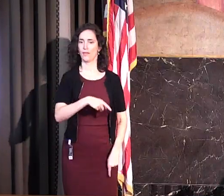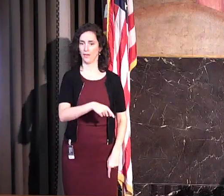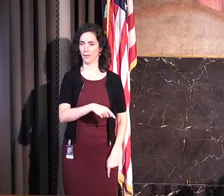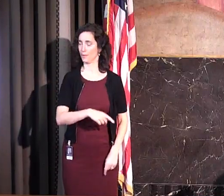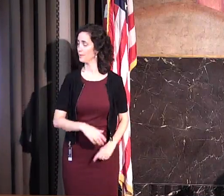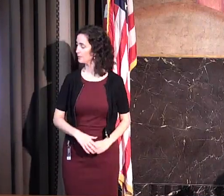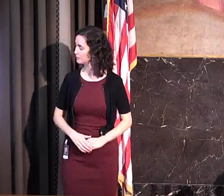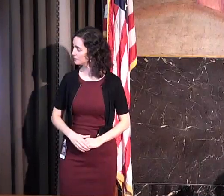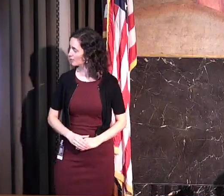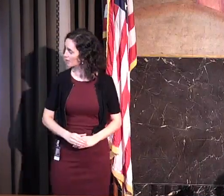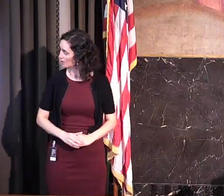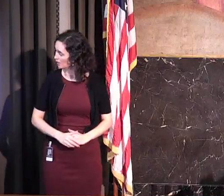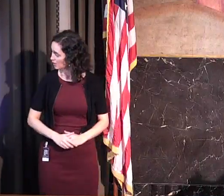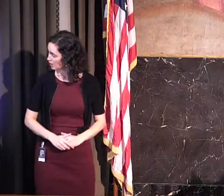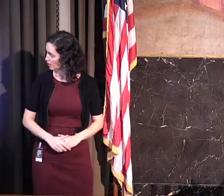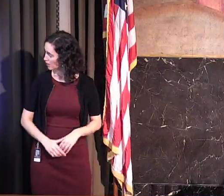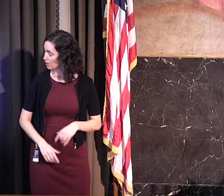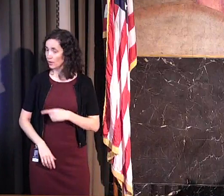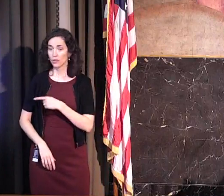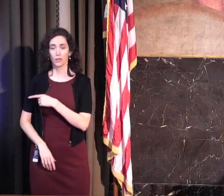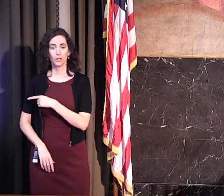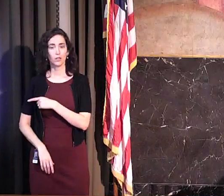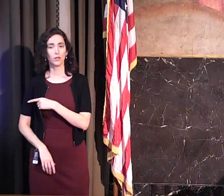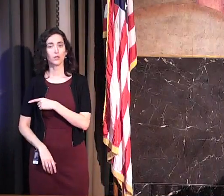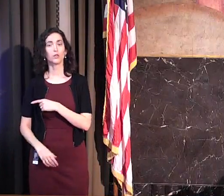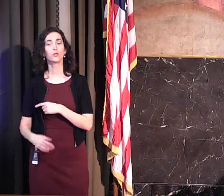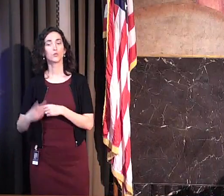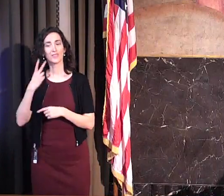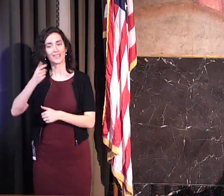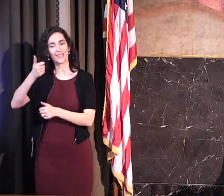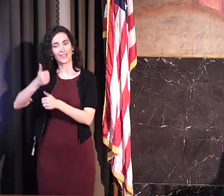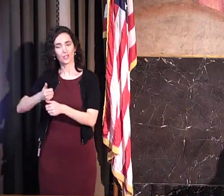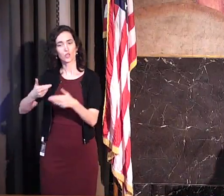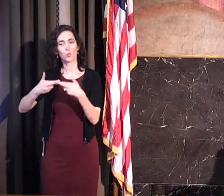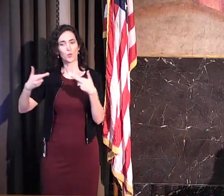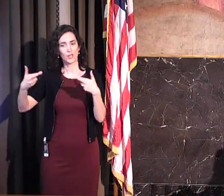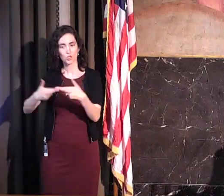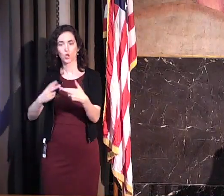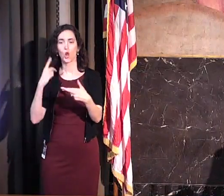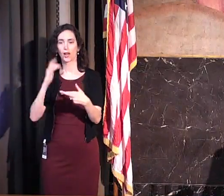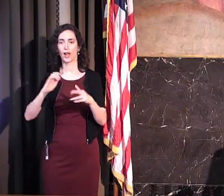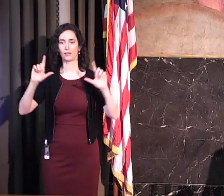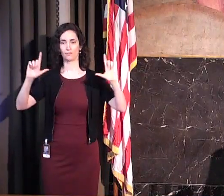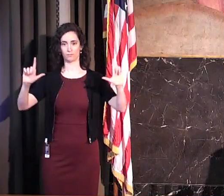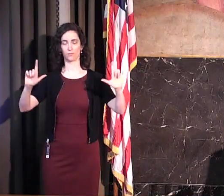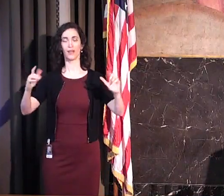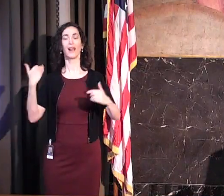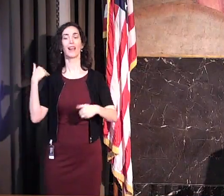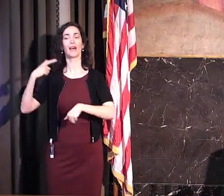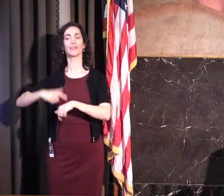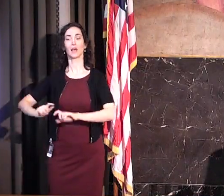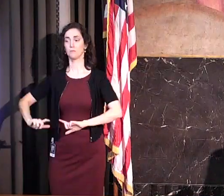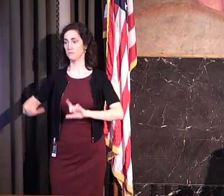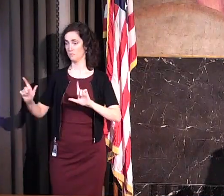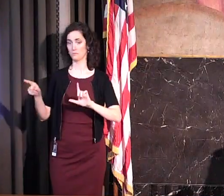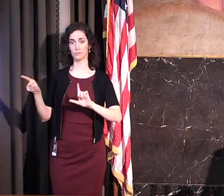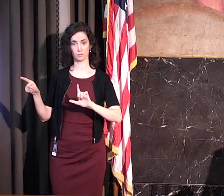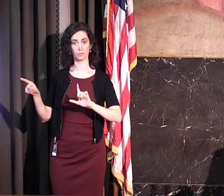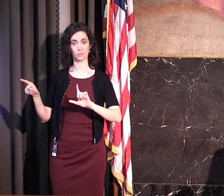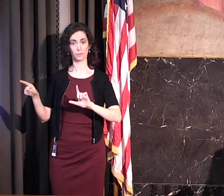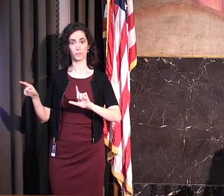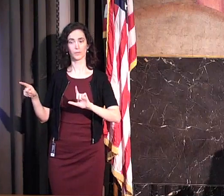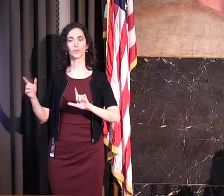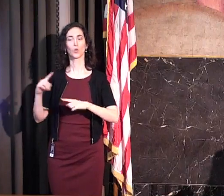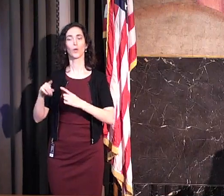we had looked at the chart that shows what each region looks like, the last time that we looked at this as a group